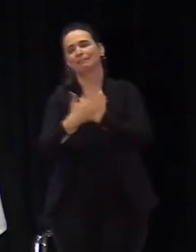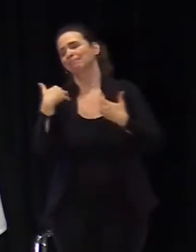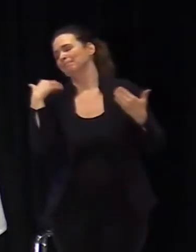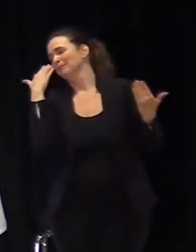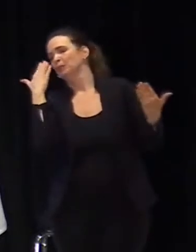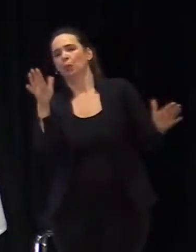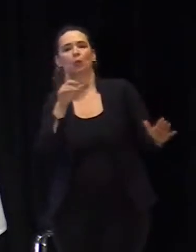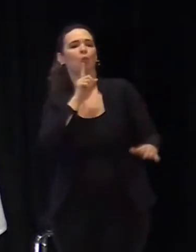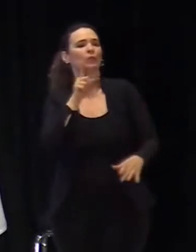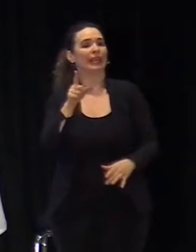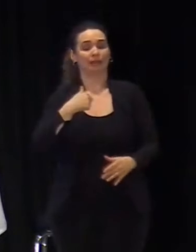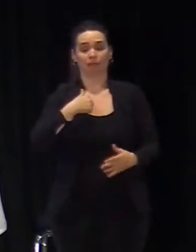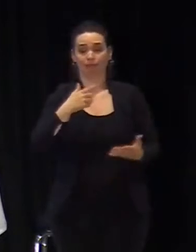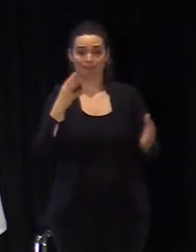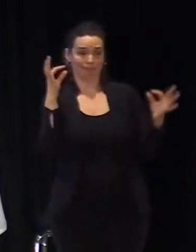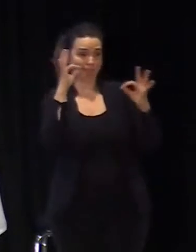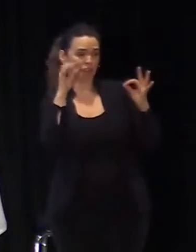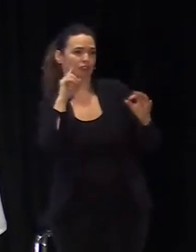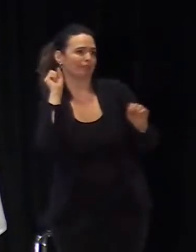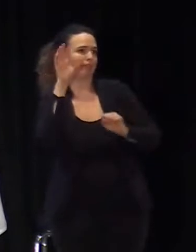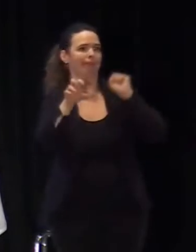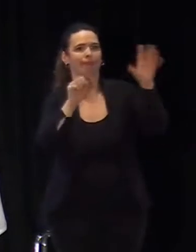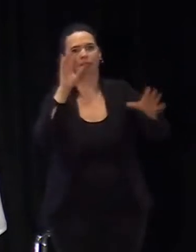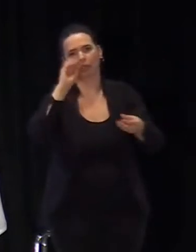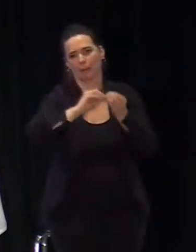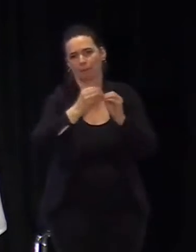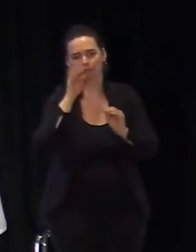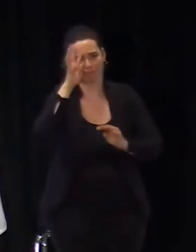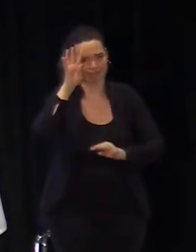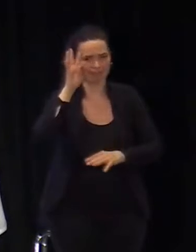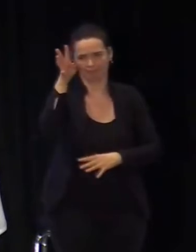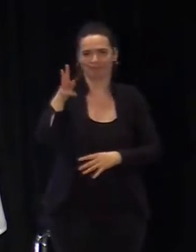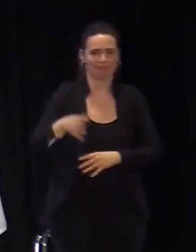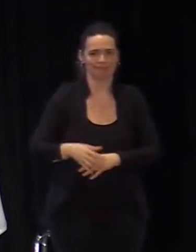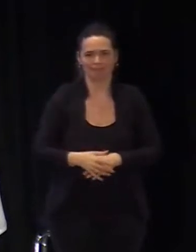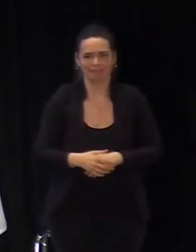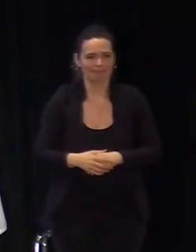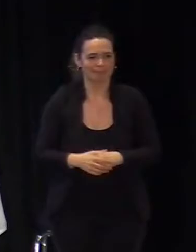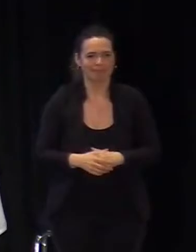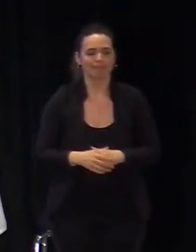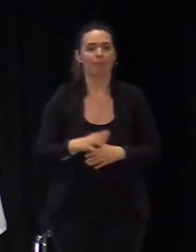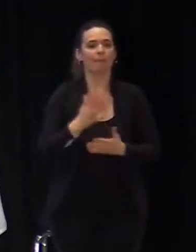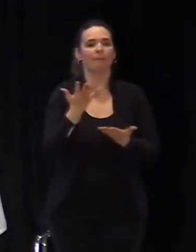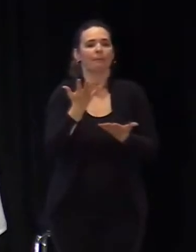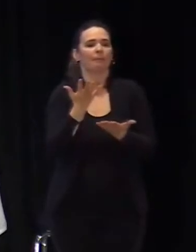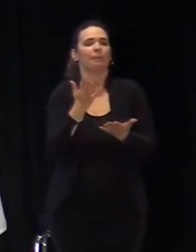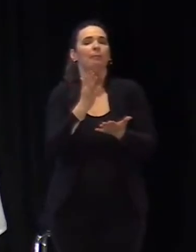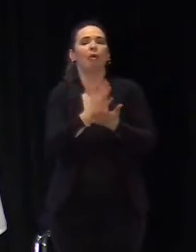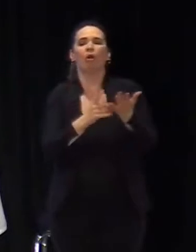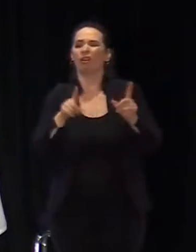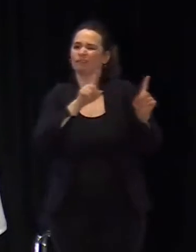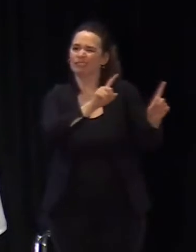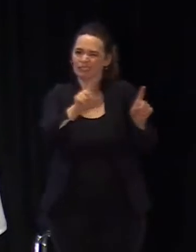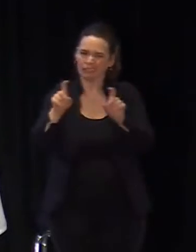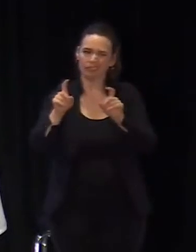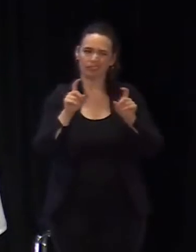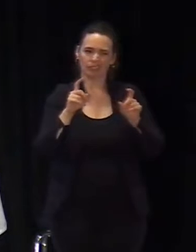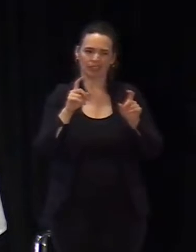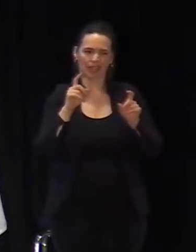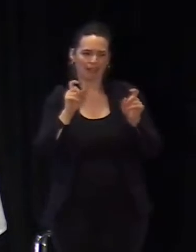those circumstances. So I don't know the number. And again, that's what part of this will be, a testation, right? Not everybody can get a doctor's